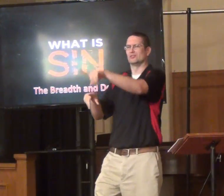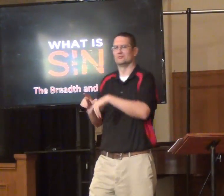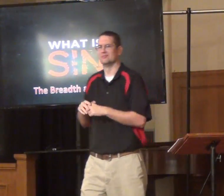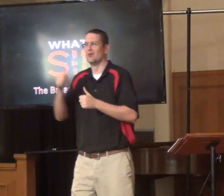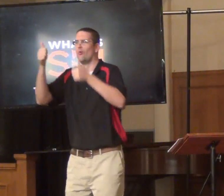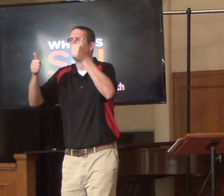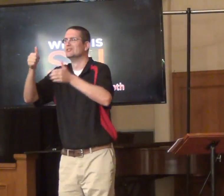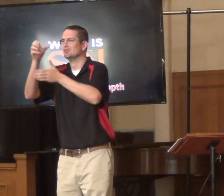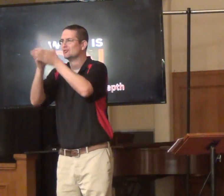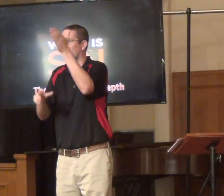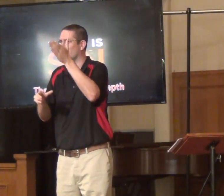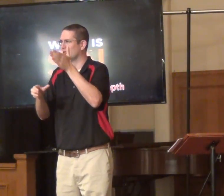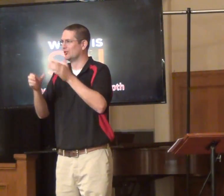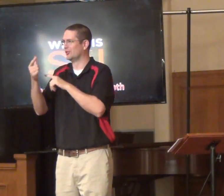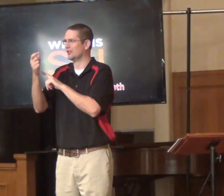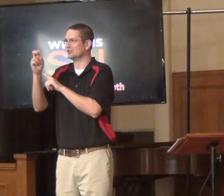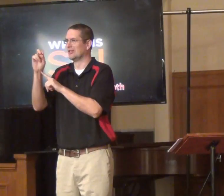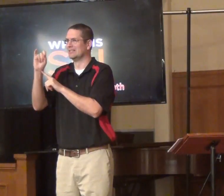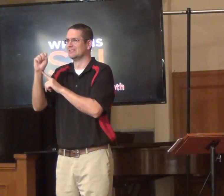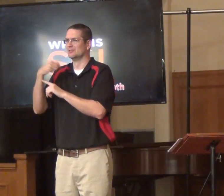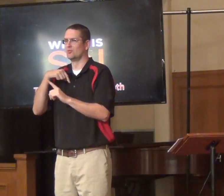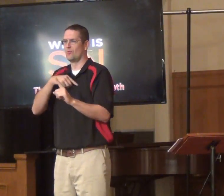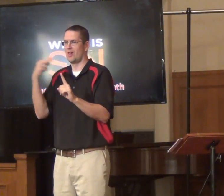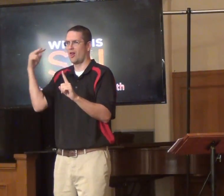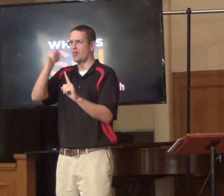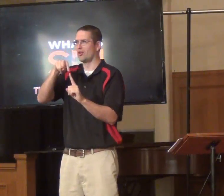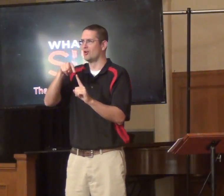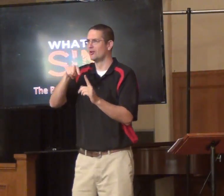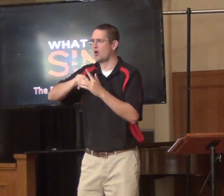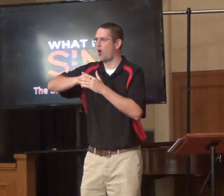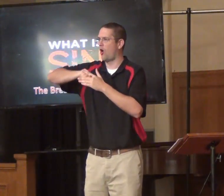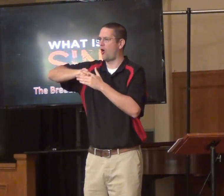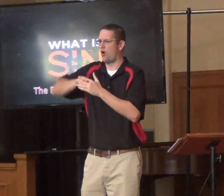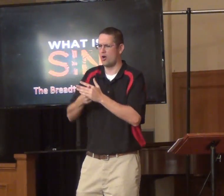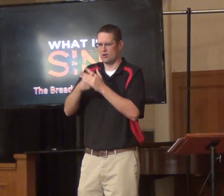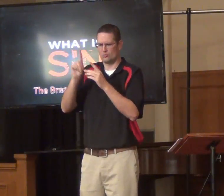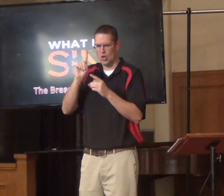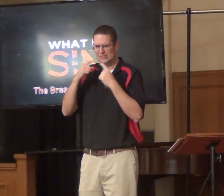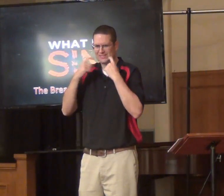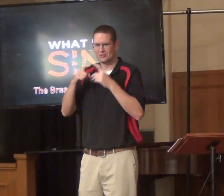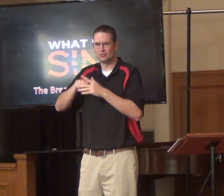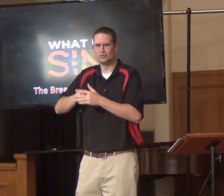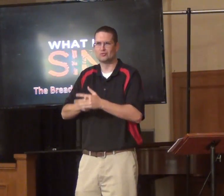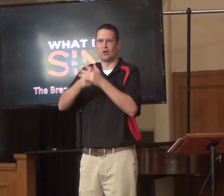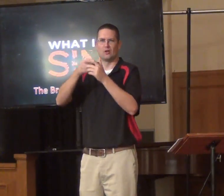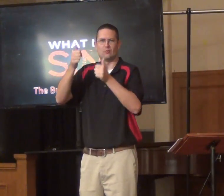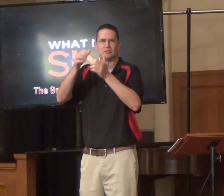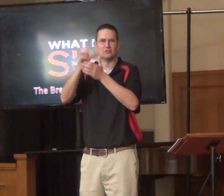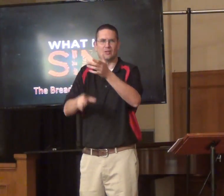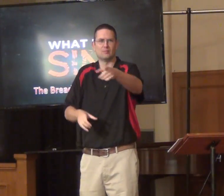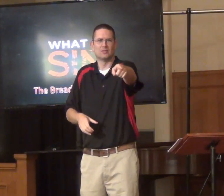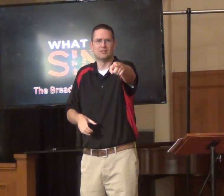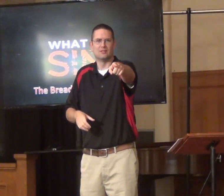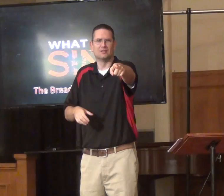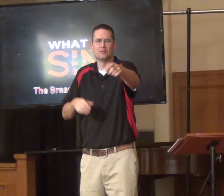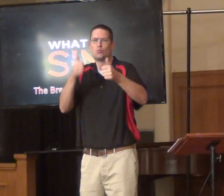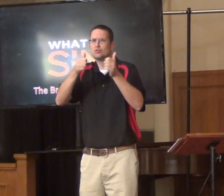Okay, so now another question. What chapter in Genesis do we look at to find out where did sin